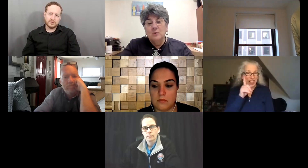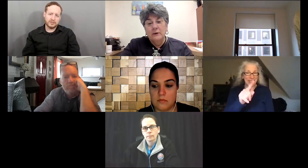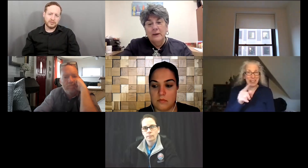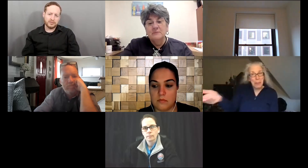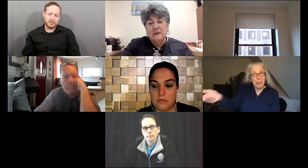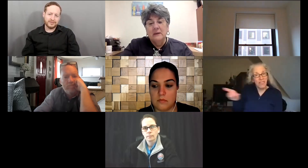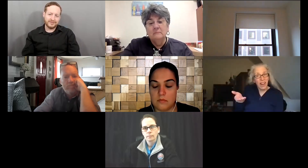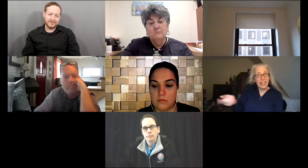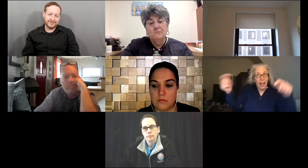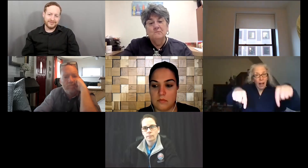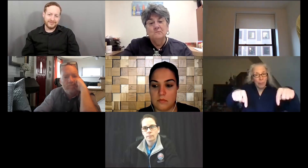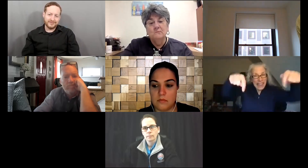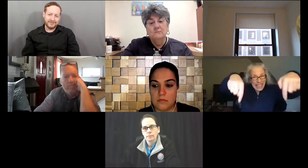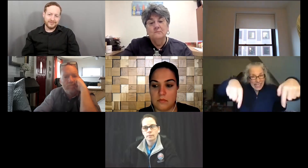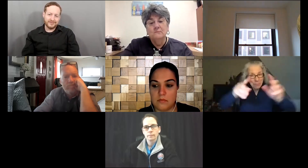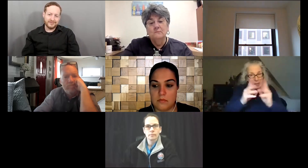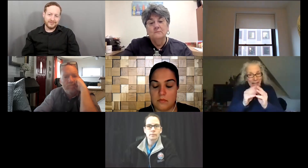them to our next meeting